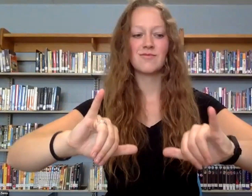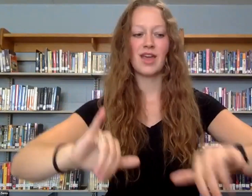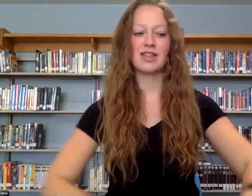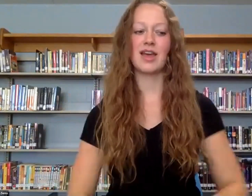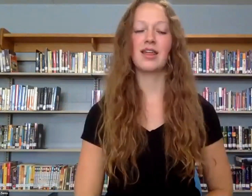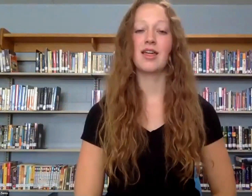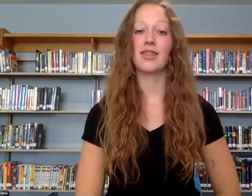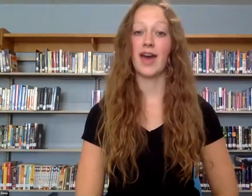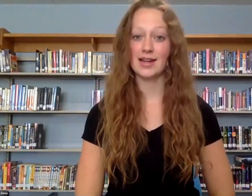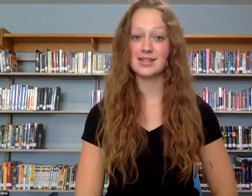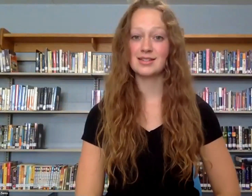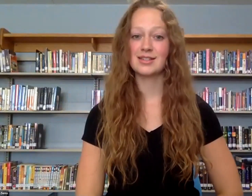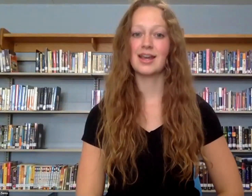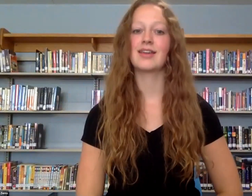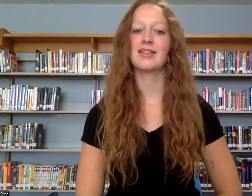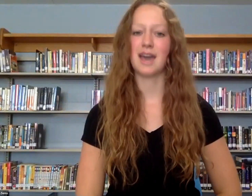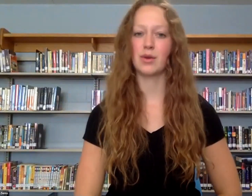And then that, like that one.